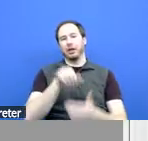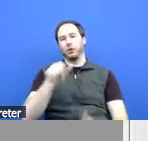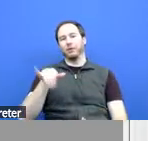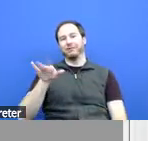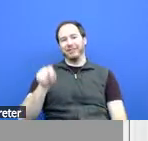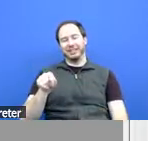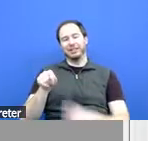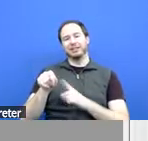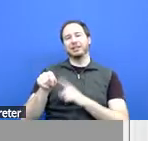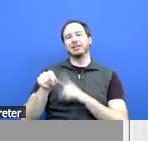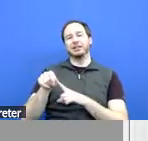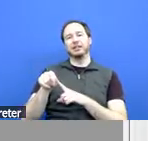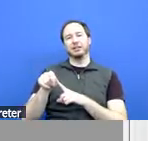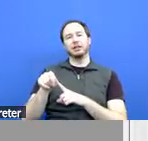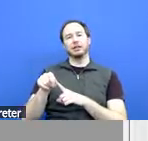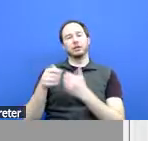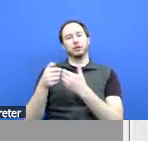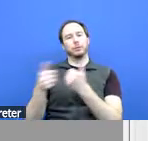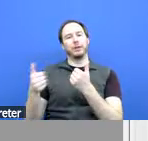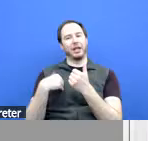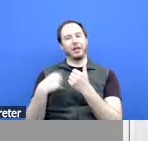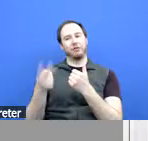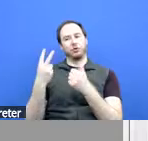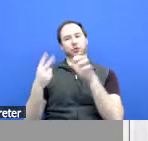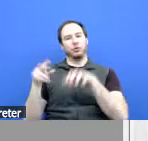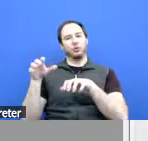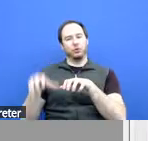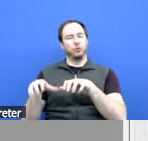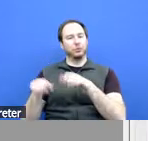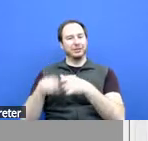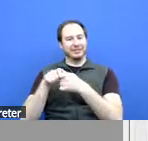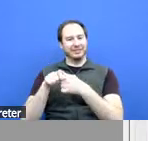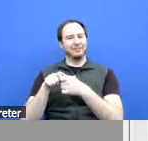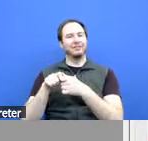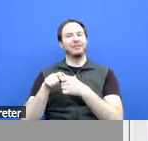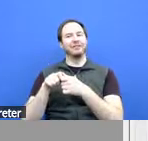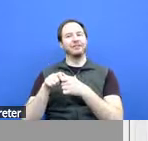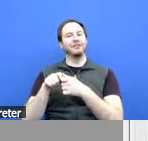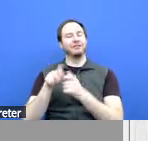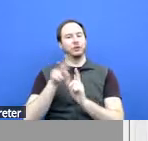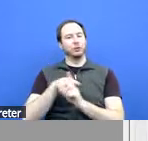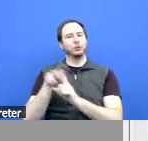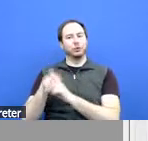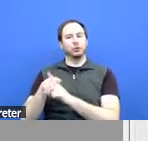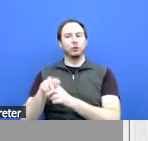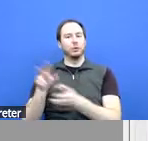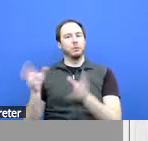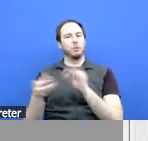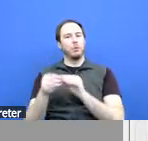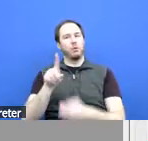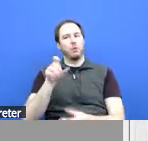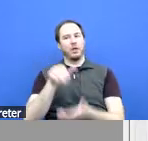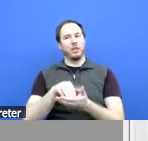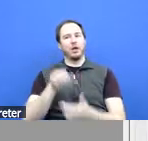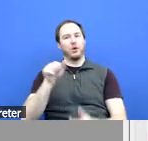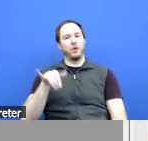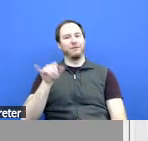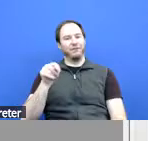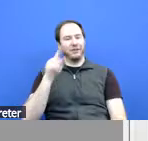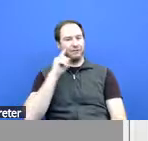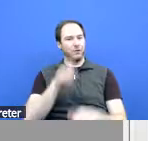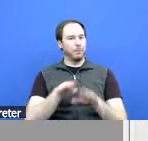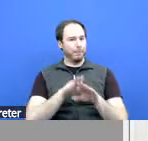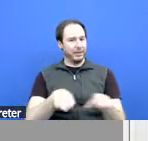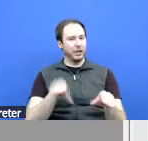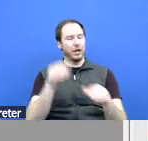feet is split up into 2 distinct uses, approximately 100,000 square feet for